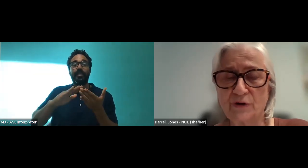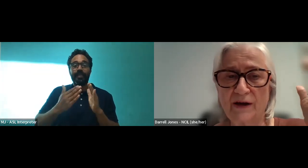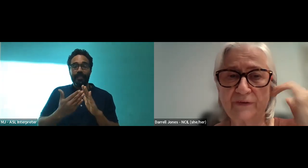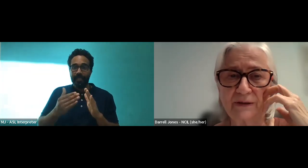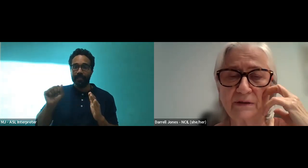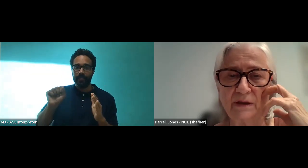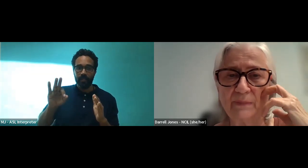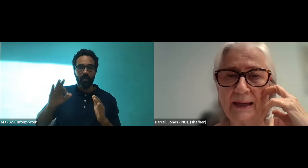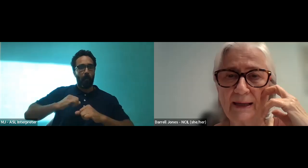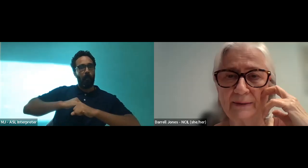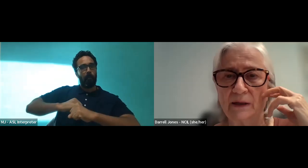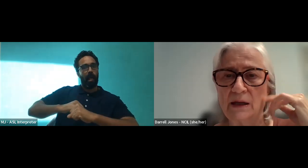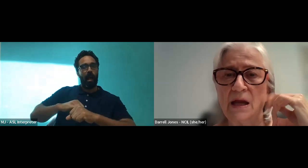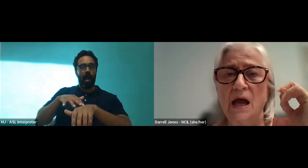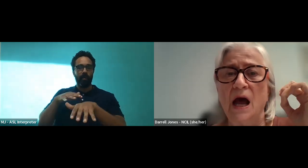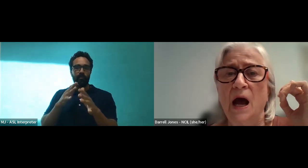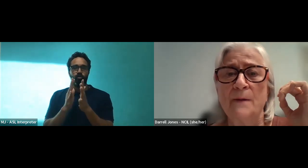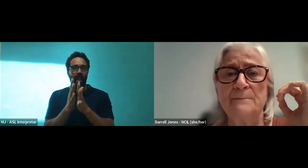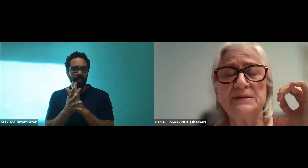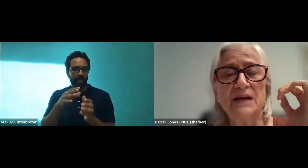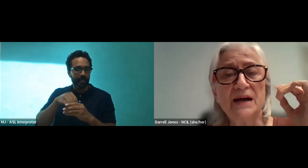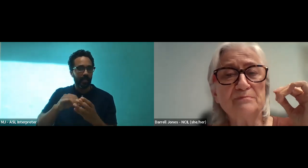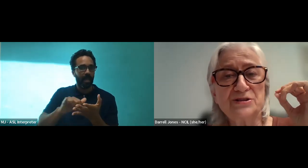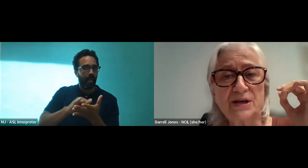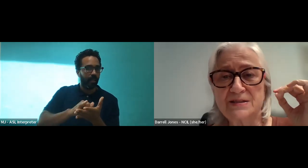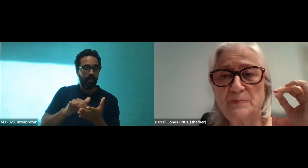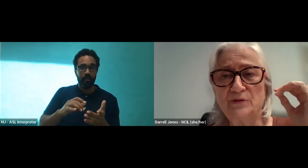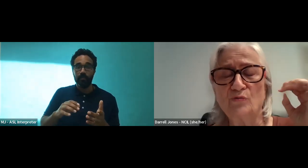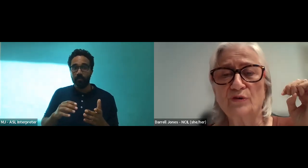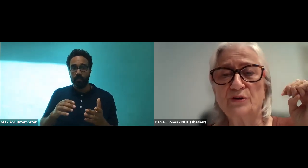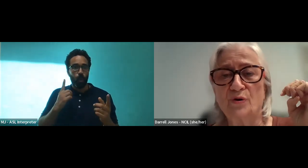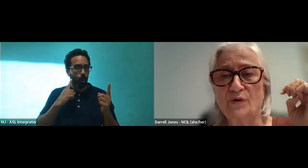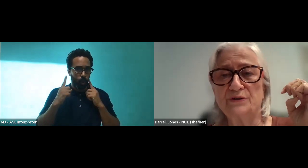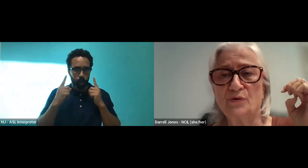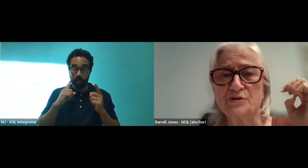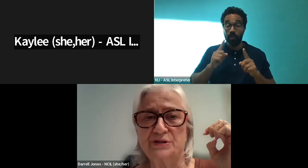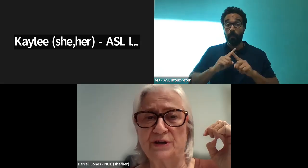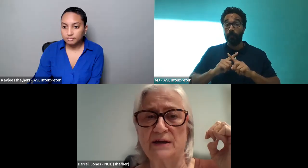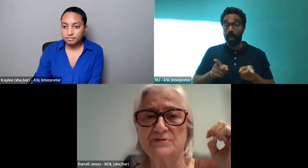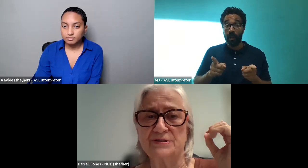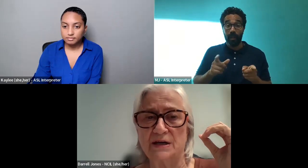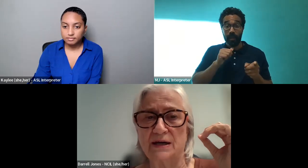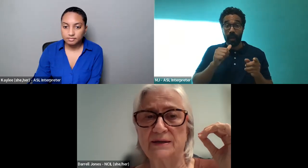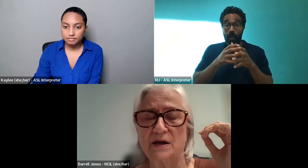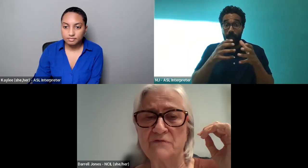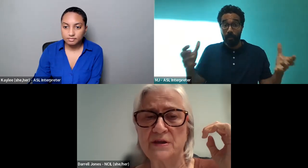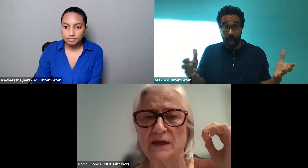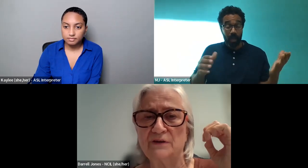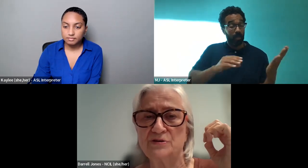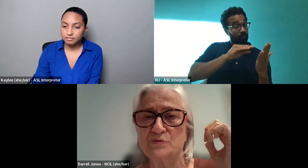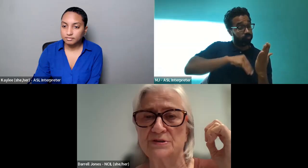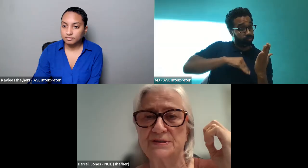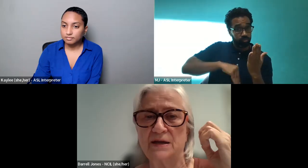blocking of traffic in Manhattan. But not much has been recorded or shared outside of